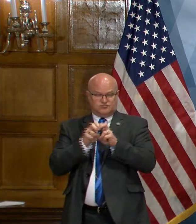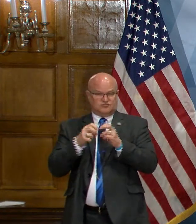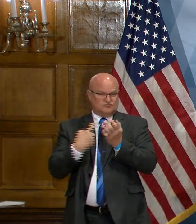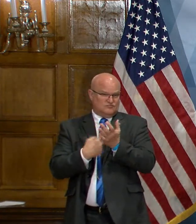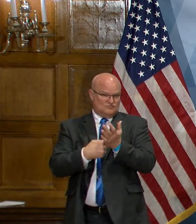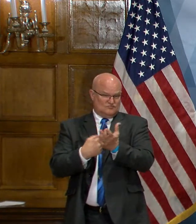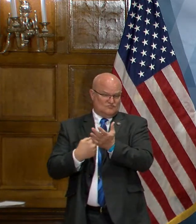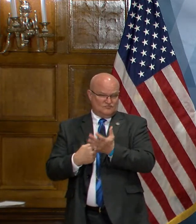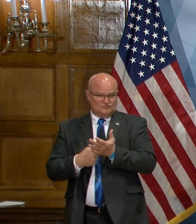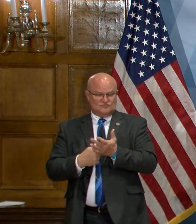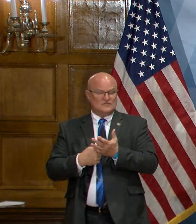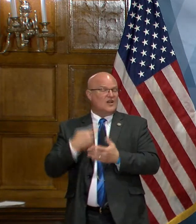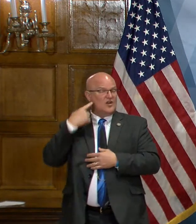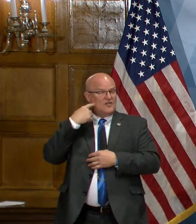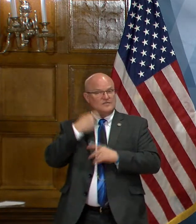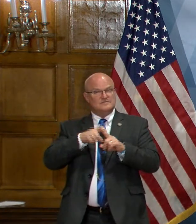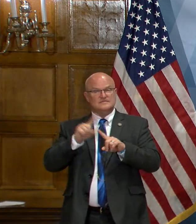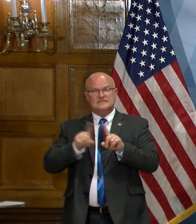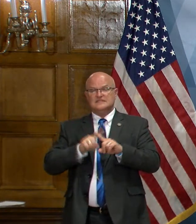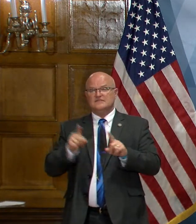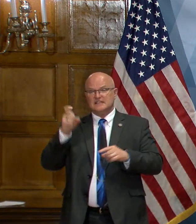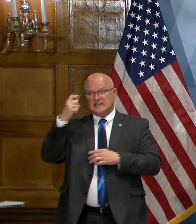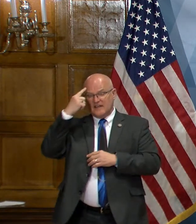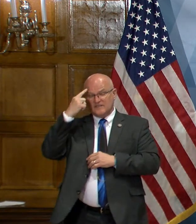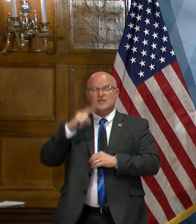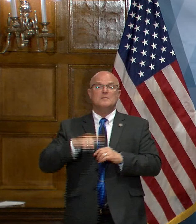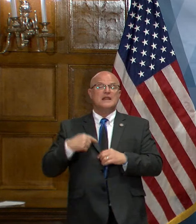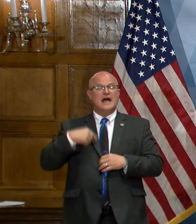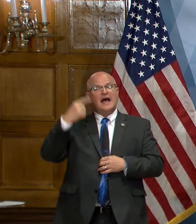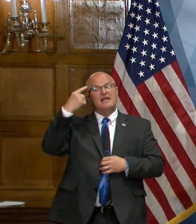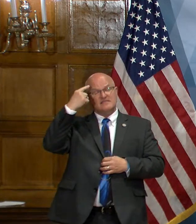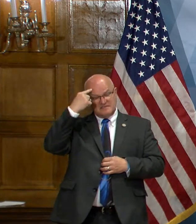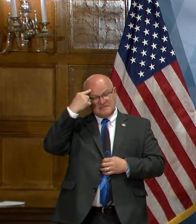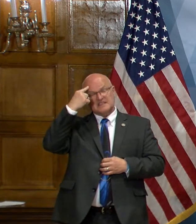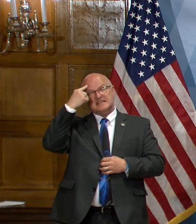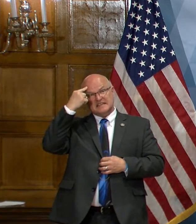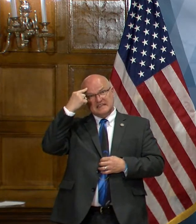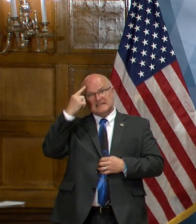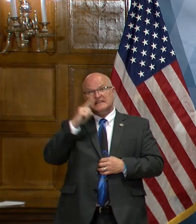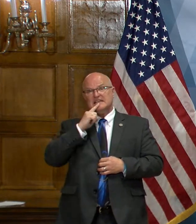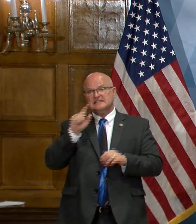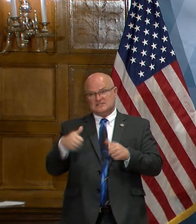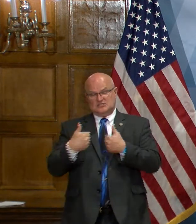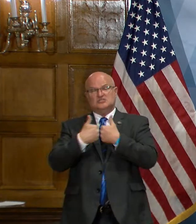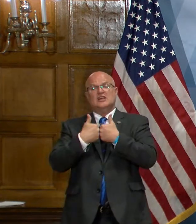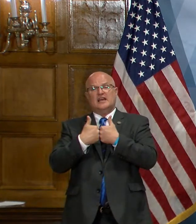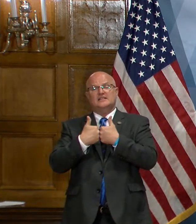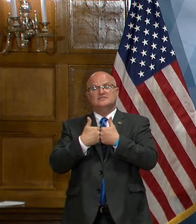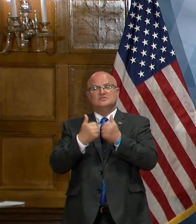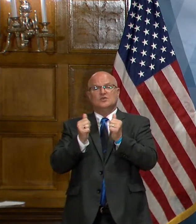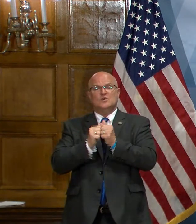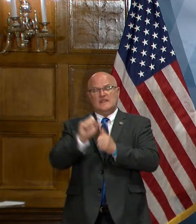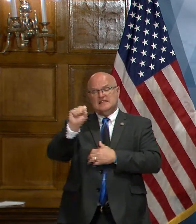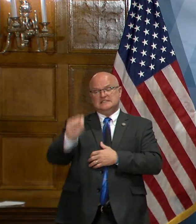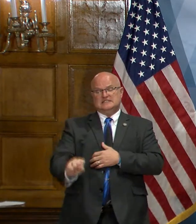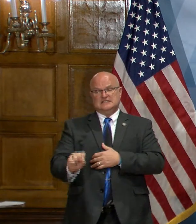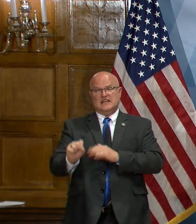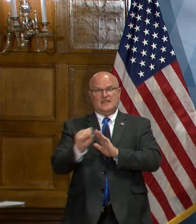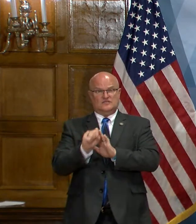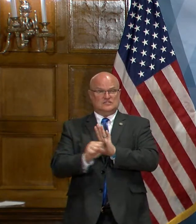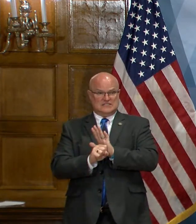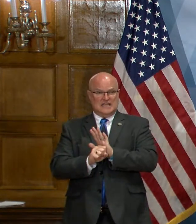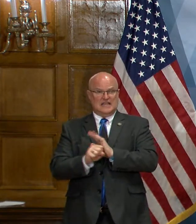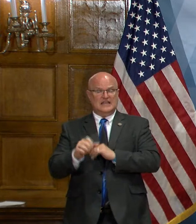different governors. But I believe it is a greater challenge in the southern